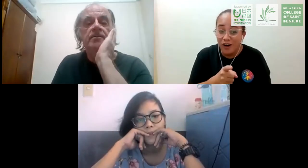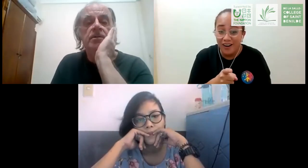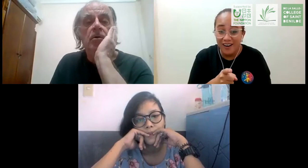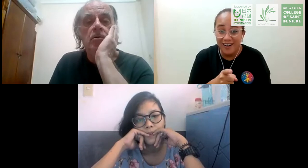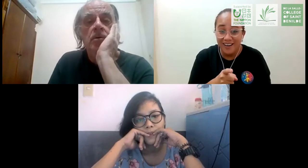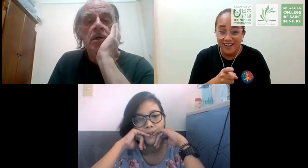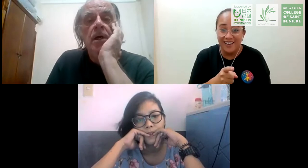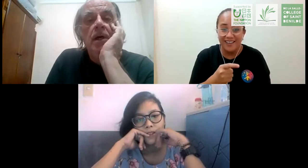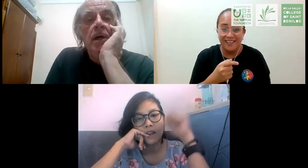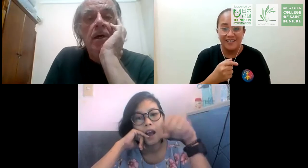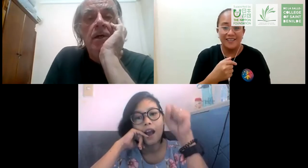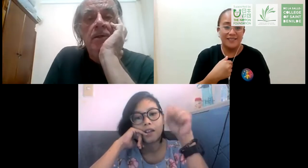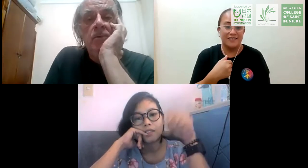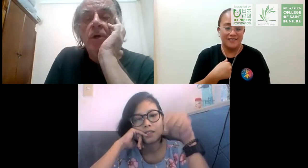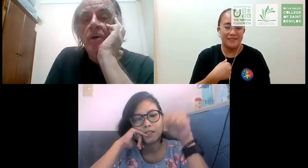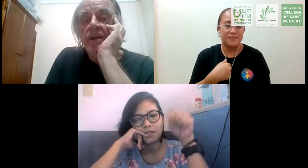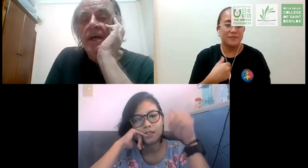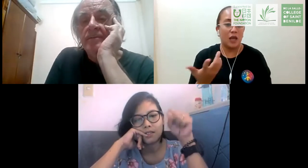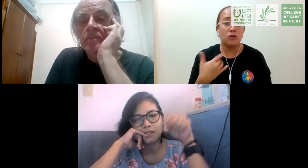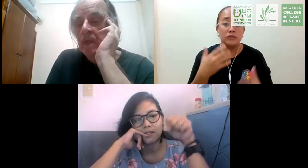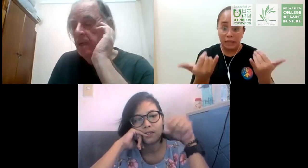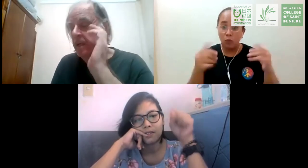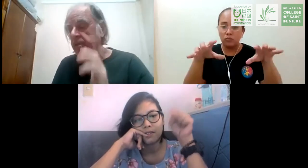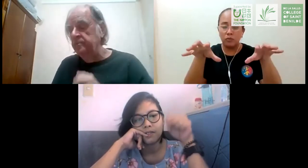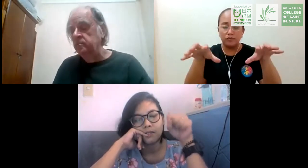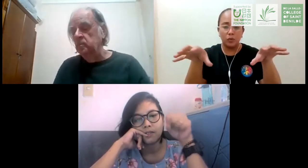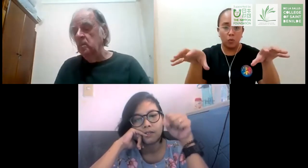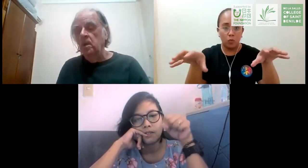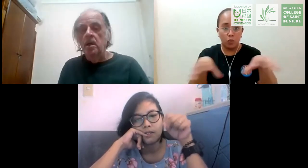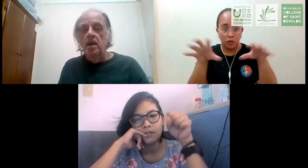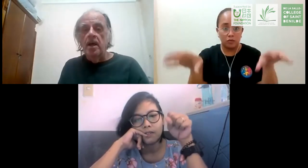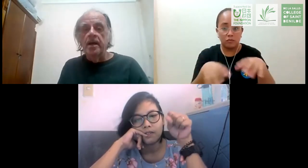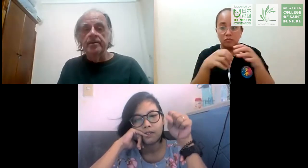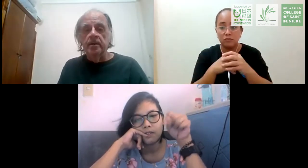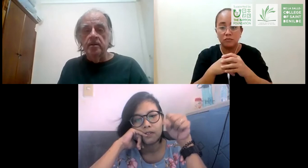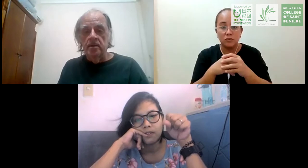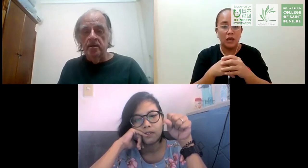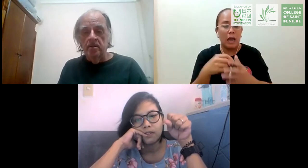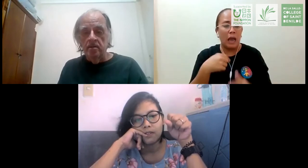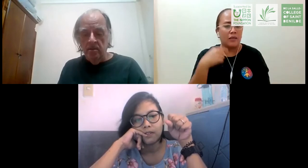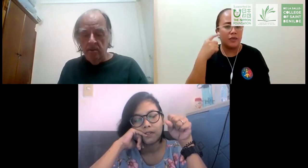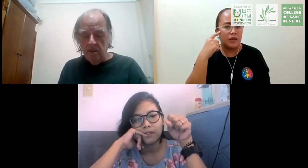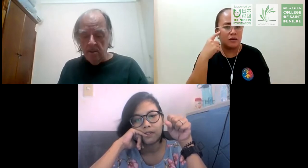All right, so work on that. And I think